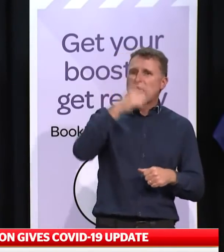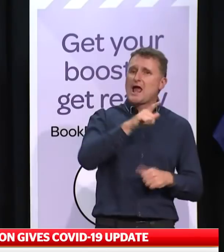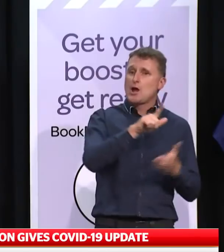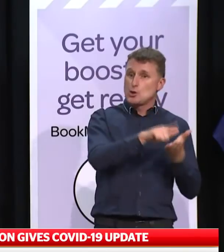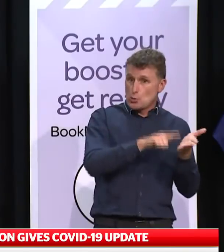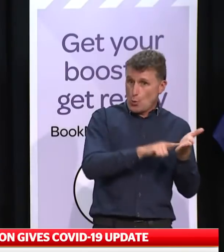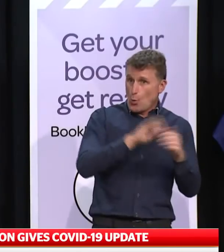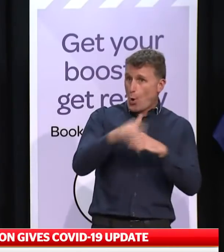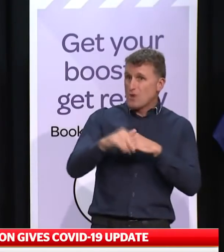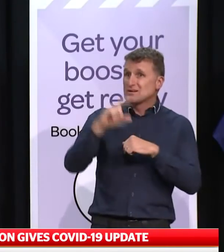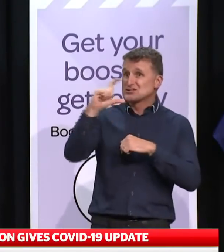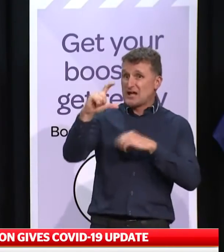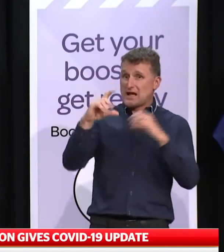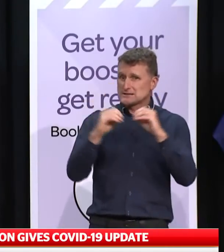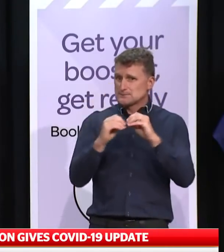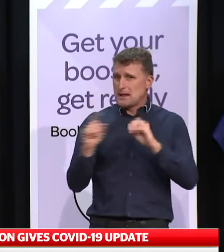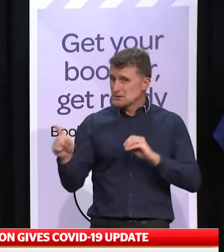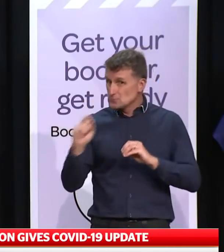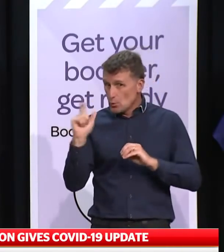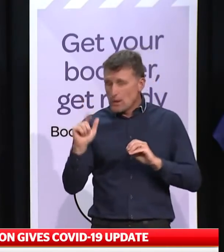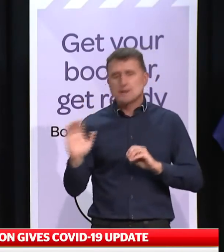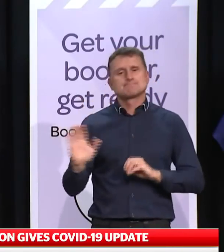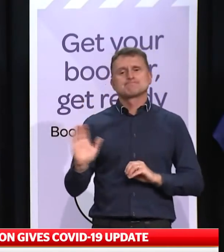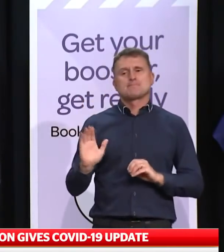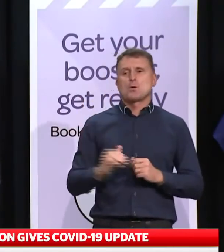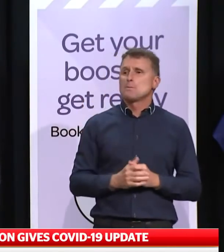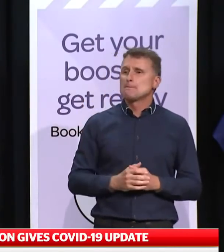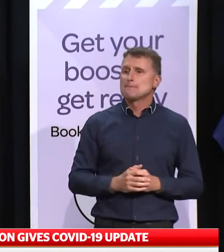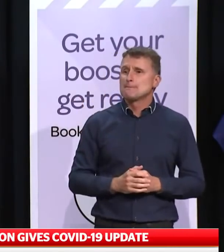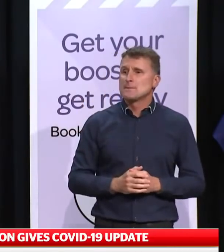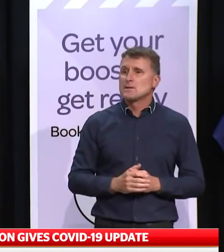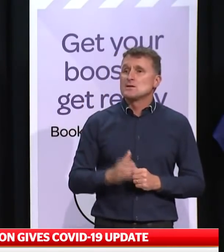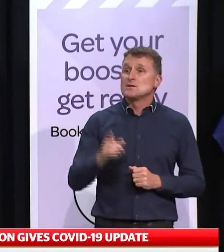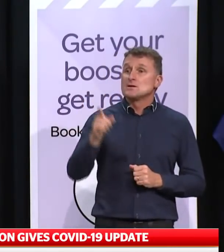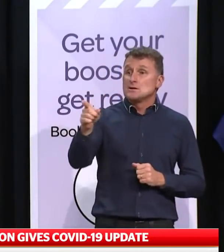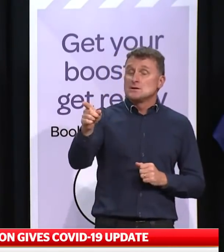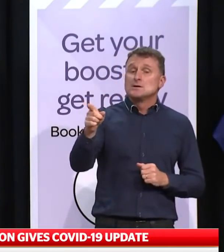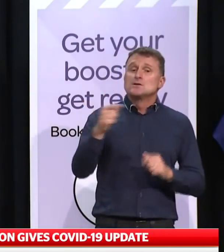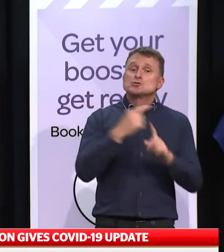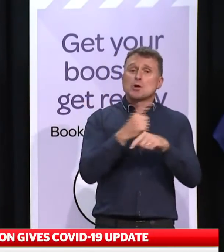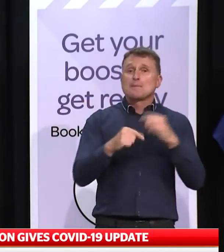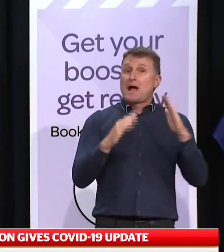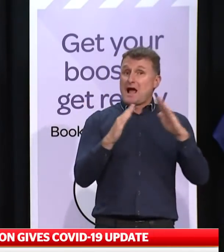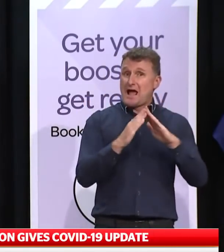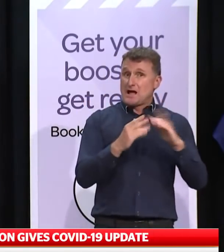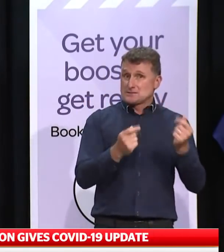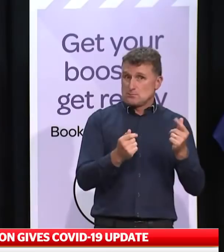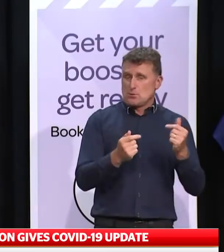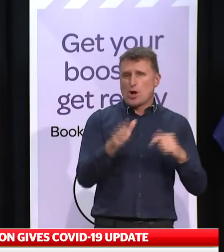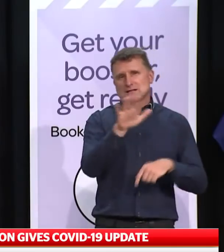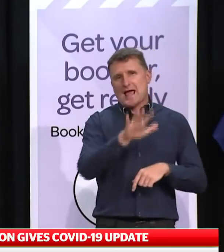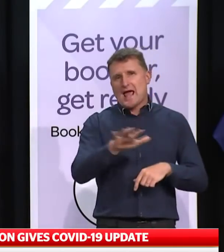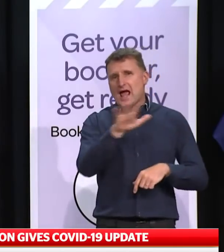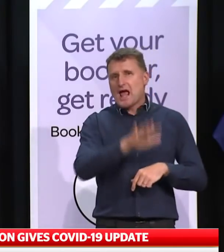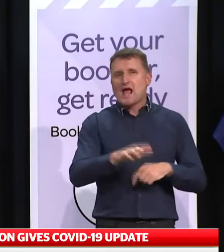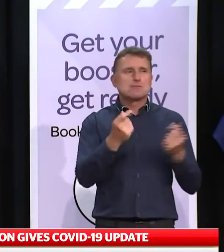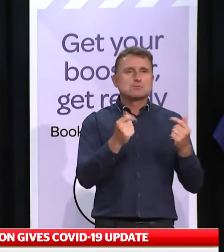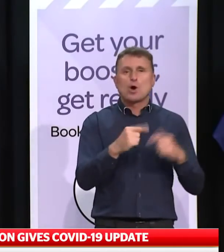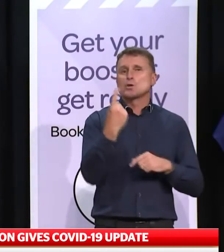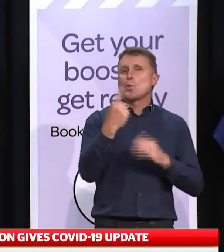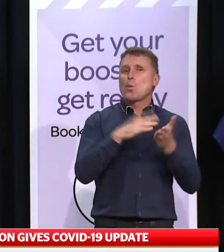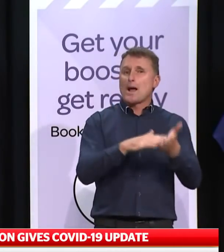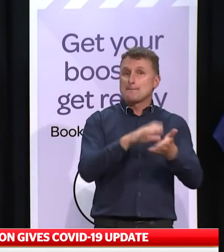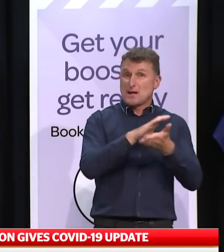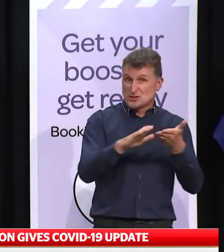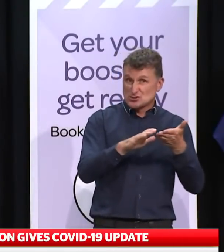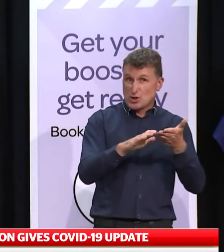not. Is the average asking price of $1 million for a house affordable? If not, should house prices